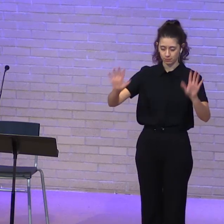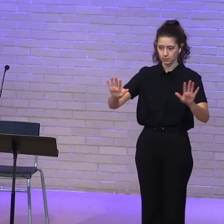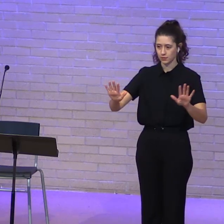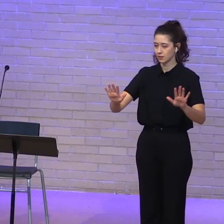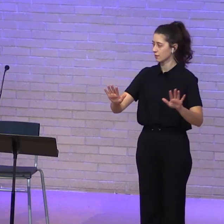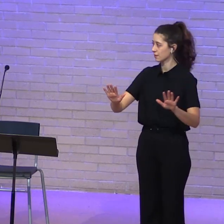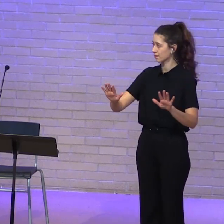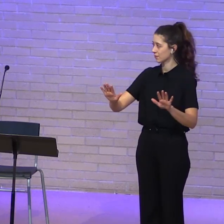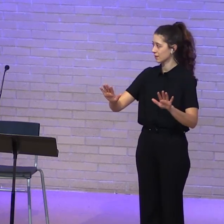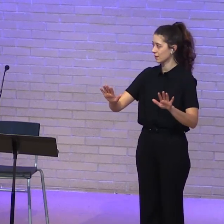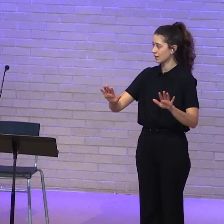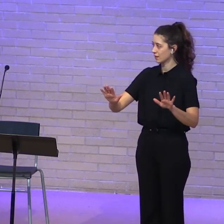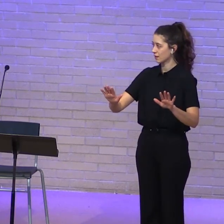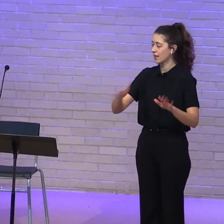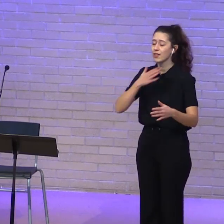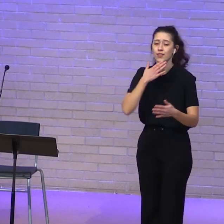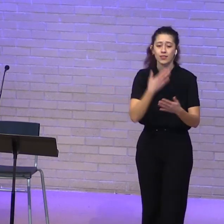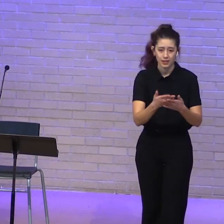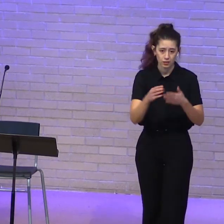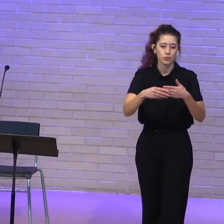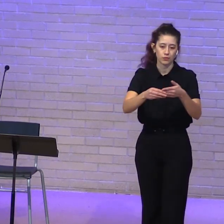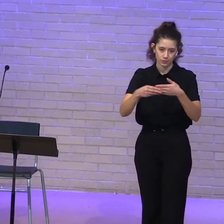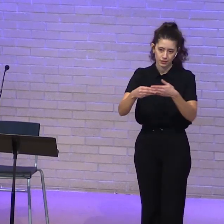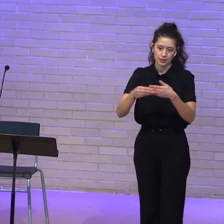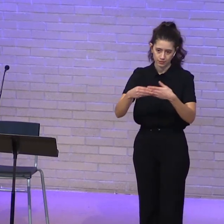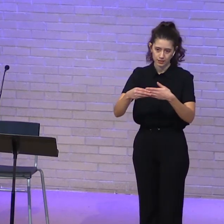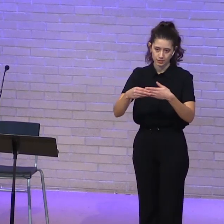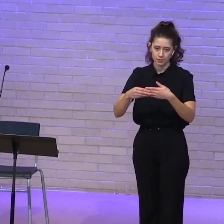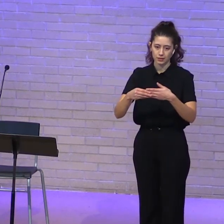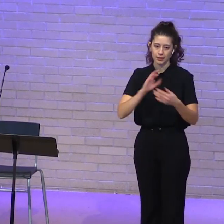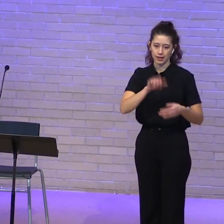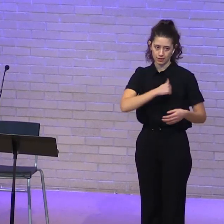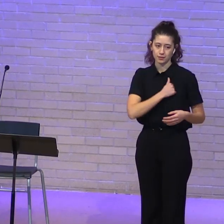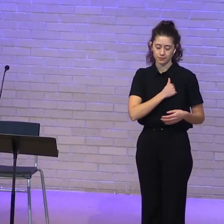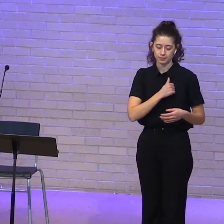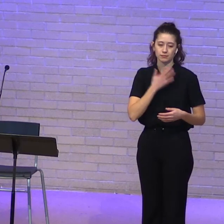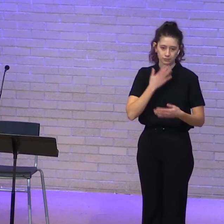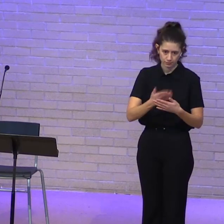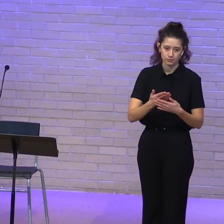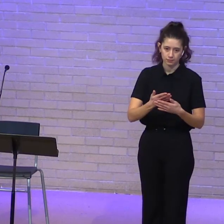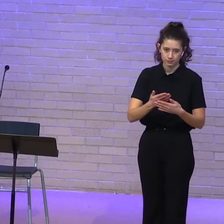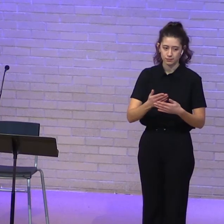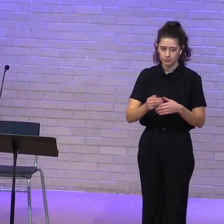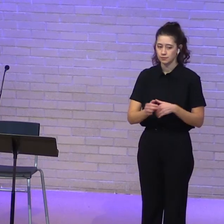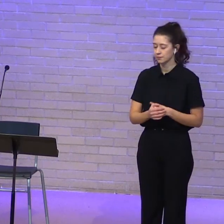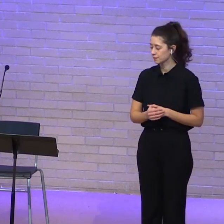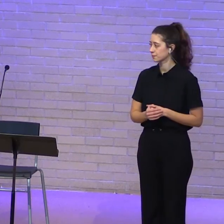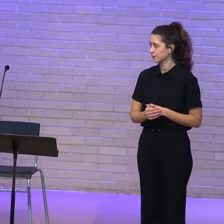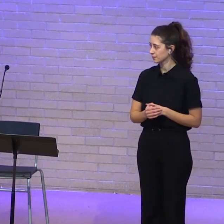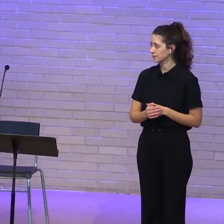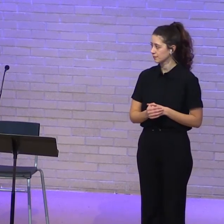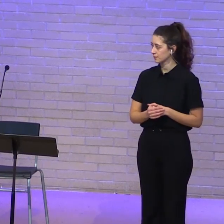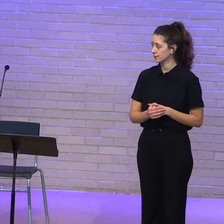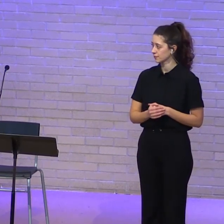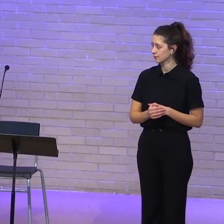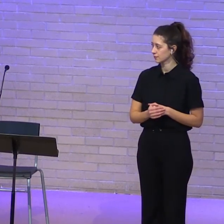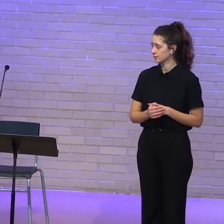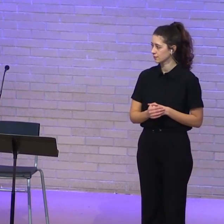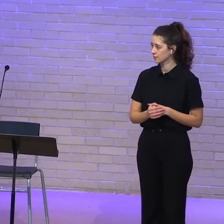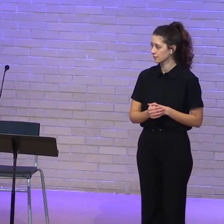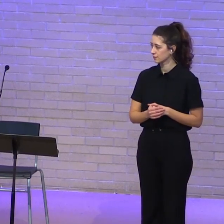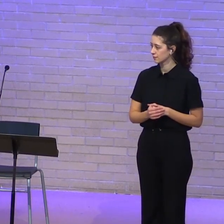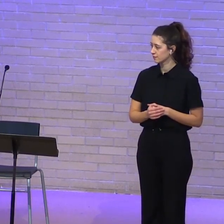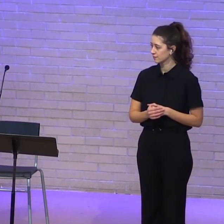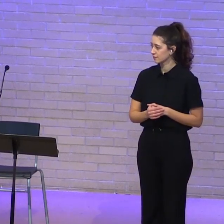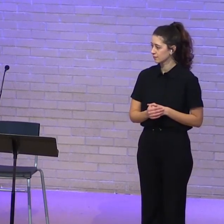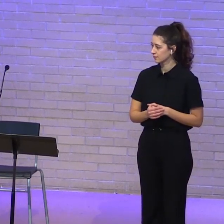Convo Committee to re-examine how we're using the space, and also best practices in terms of kind of encouraging, where people sit